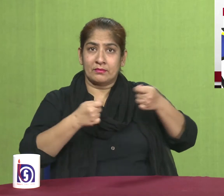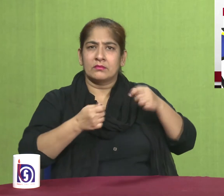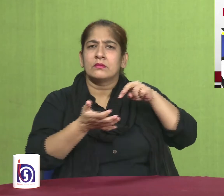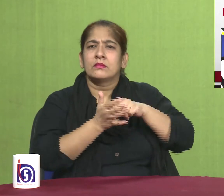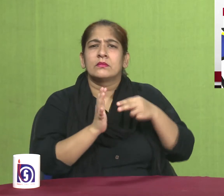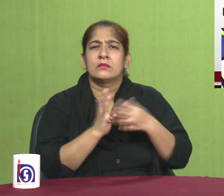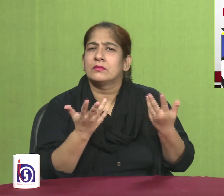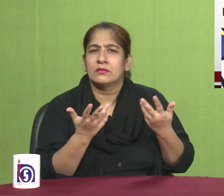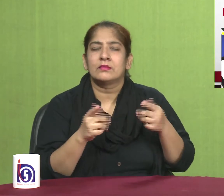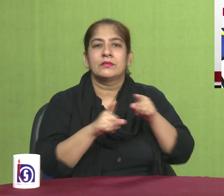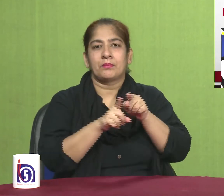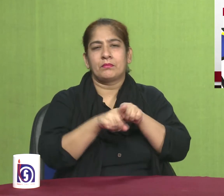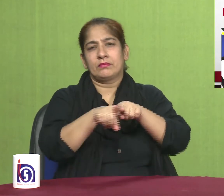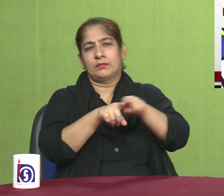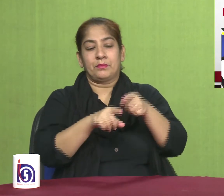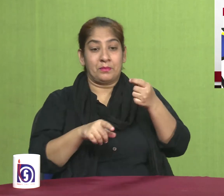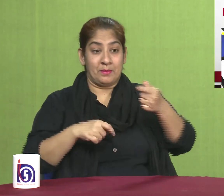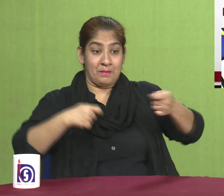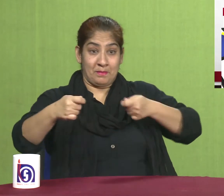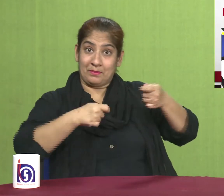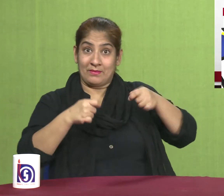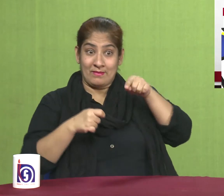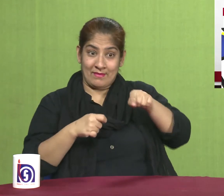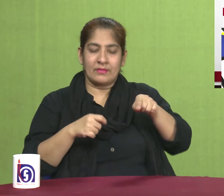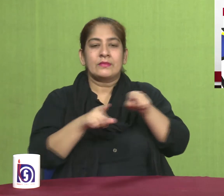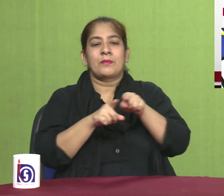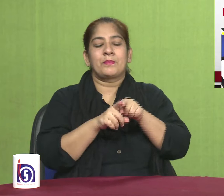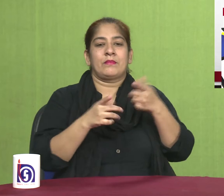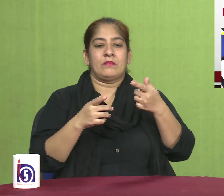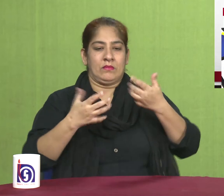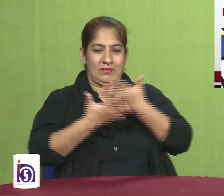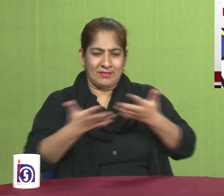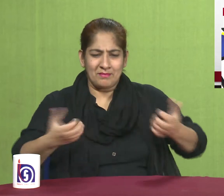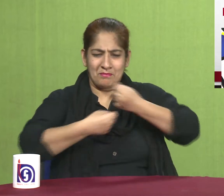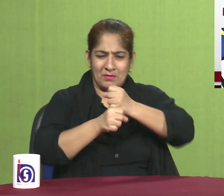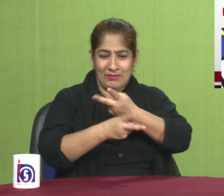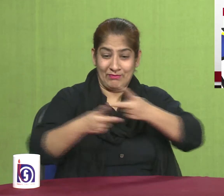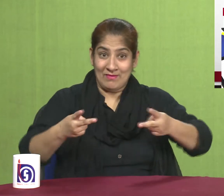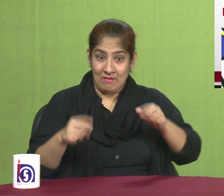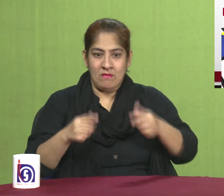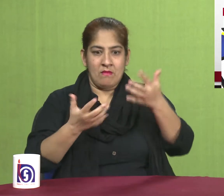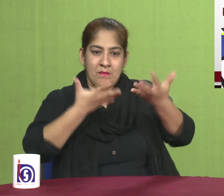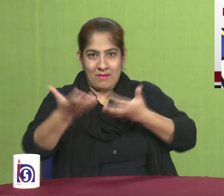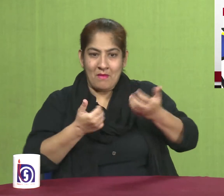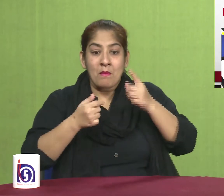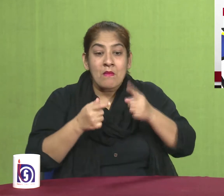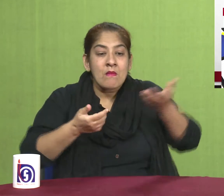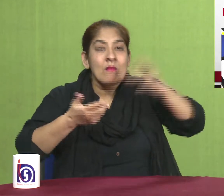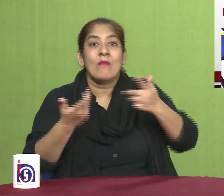Let us now understand the meaning of business finance. When we do any business, when we start any